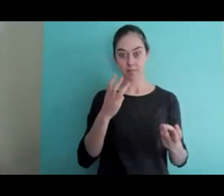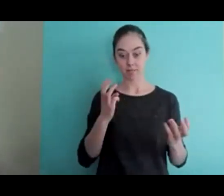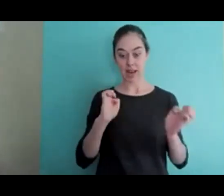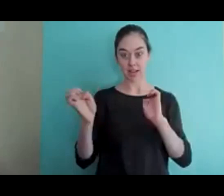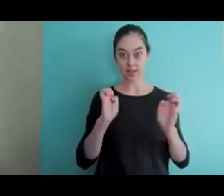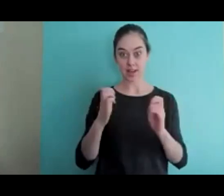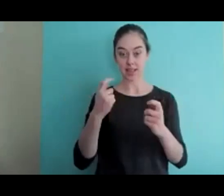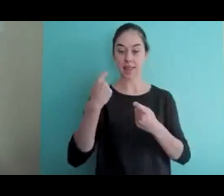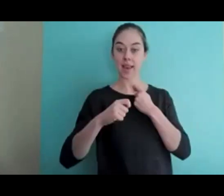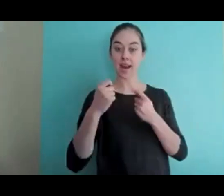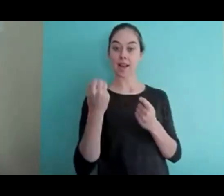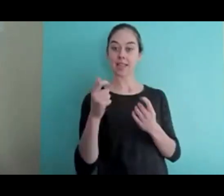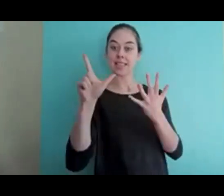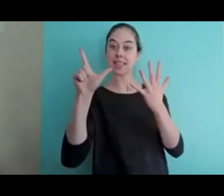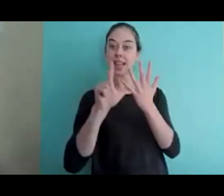7 seconds rest.